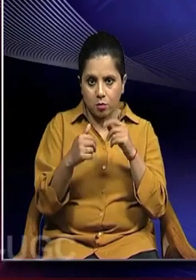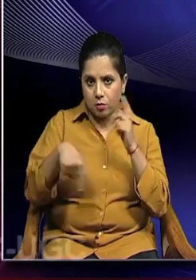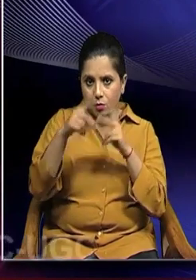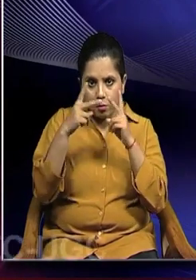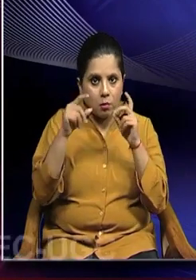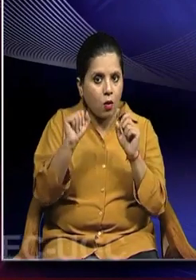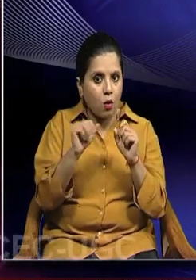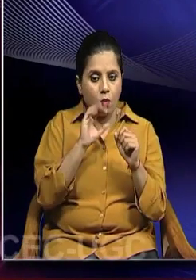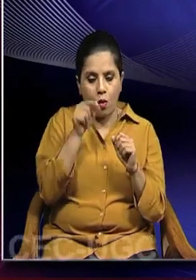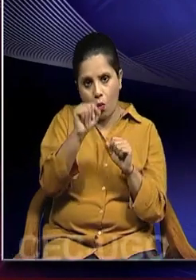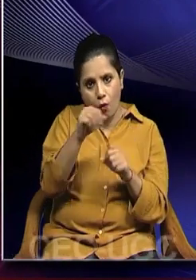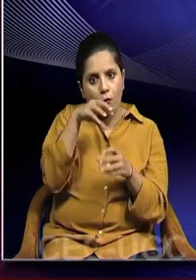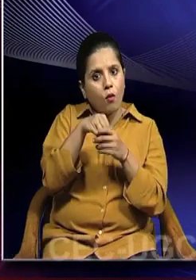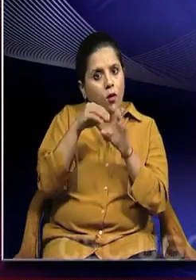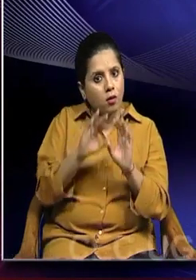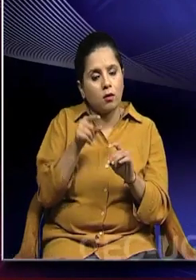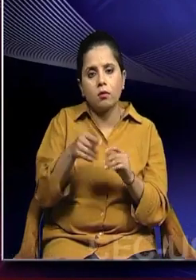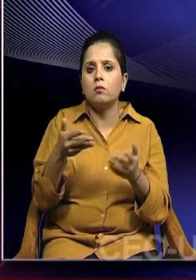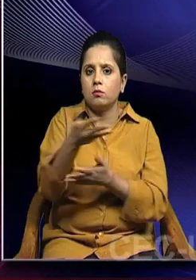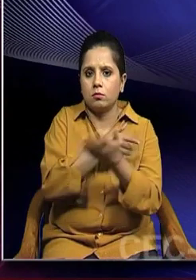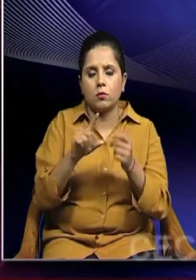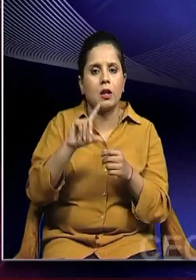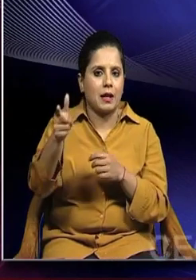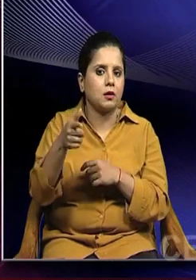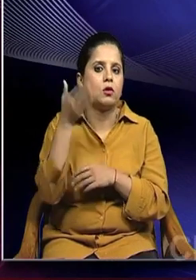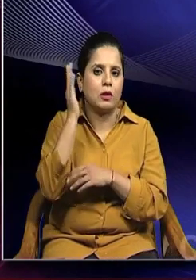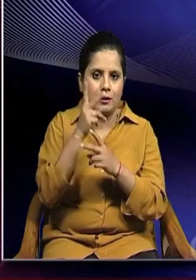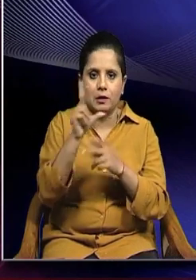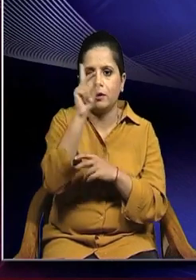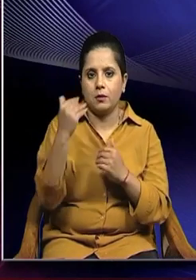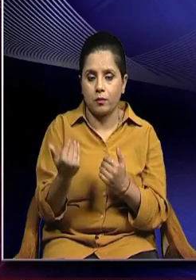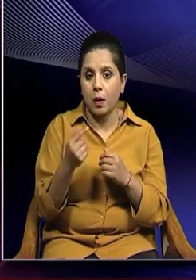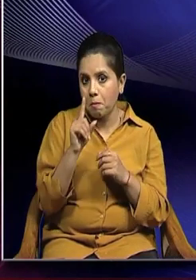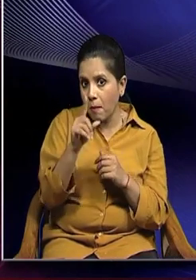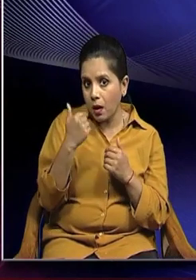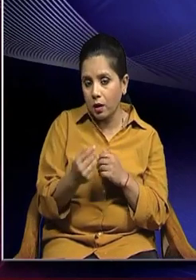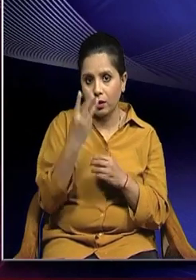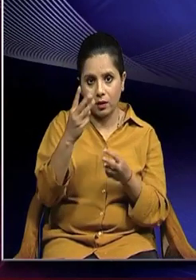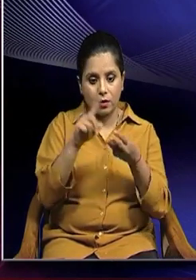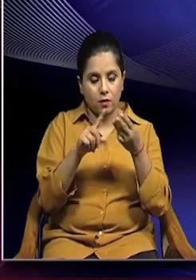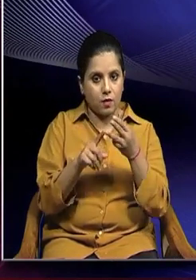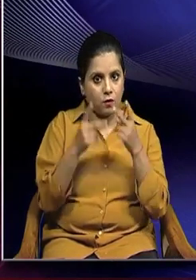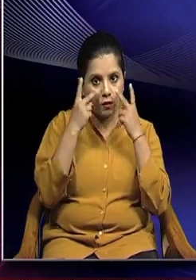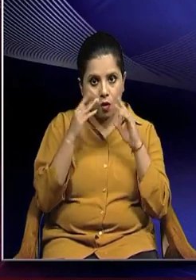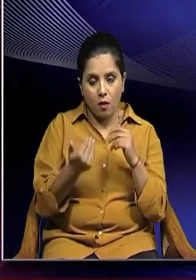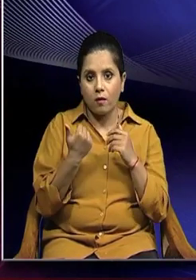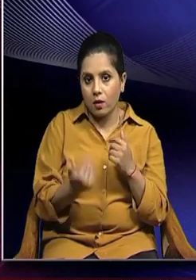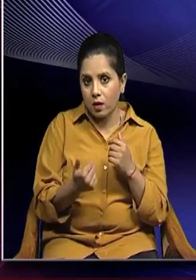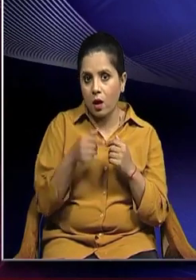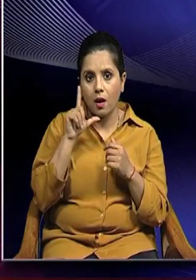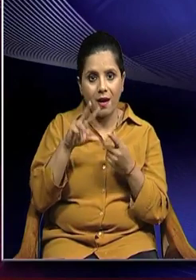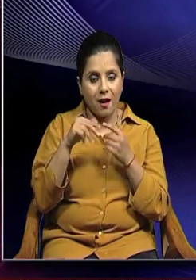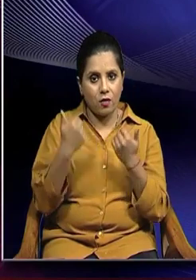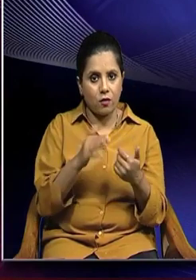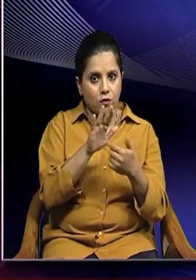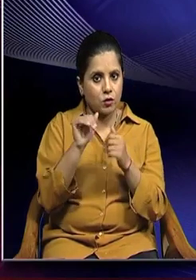transcendental view you have. This I would discuss in the next lecture of mine, but these 3 view of life, they would